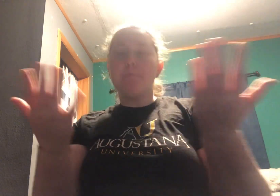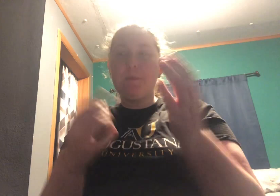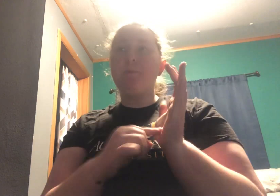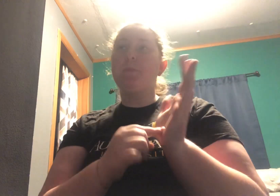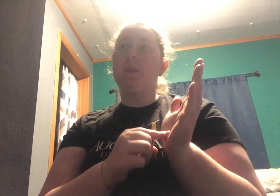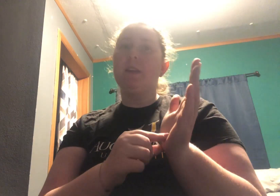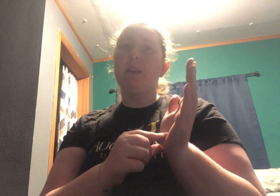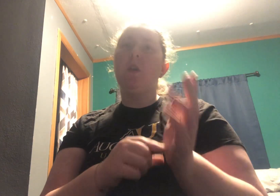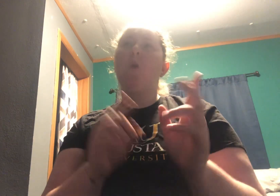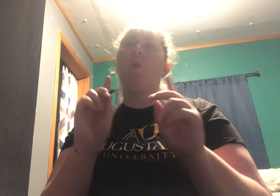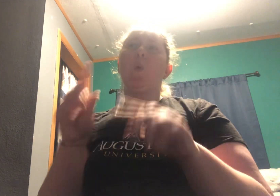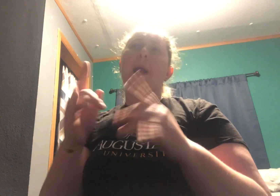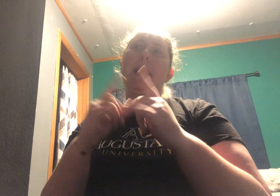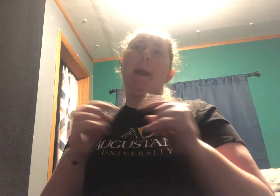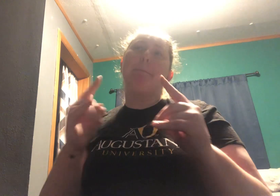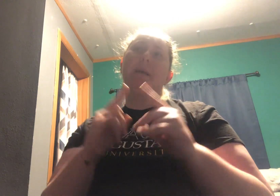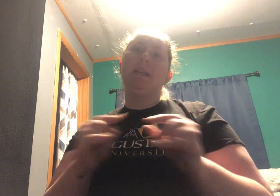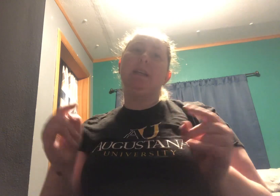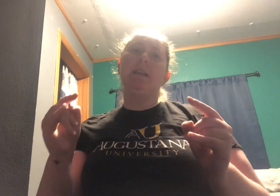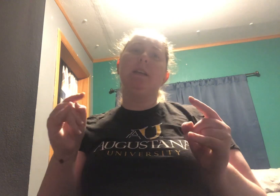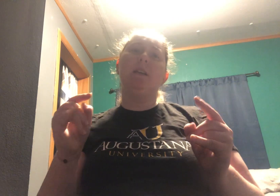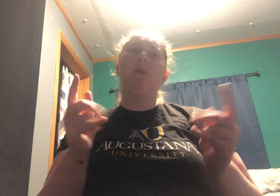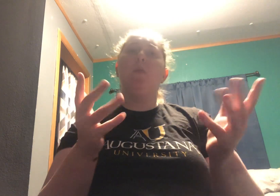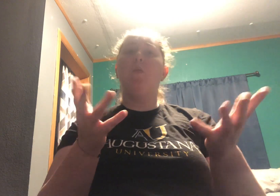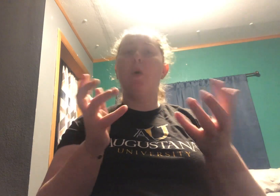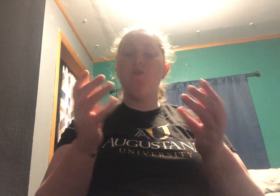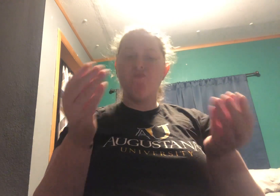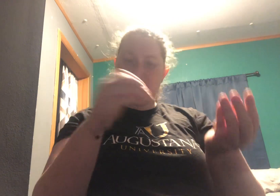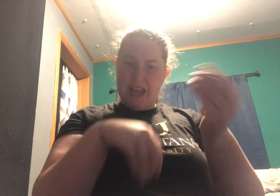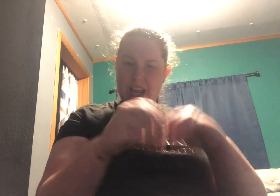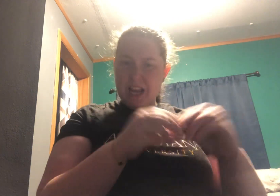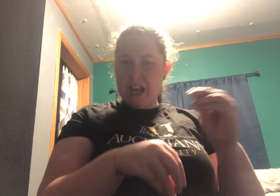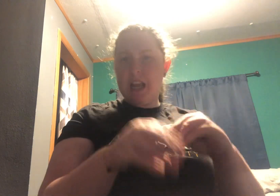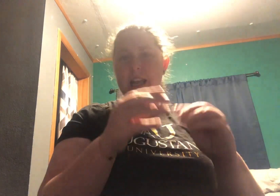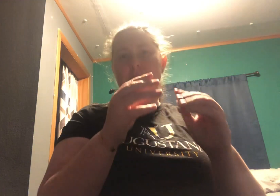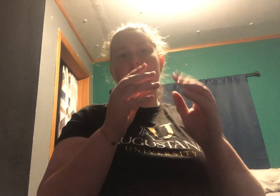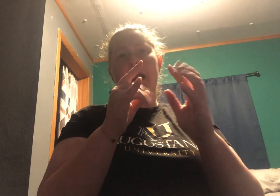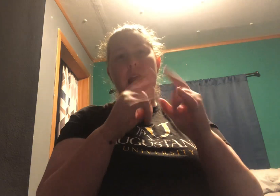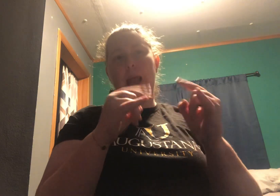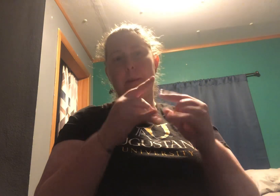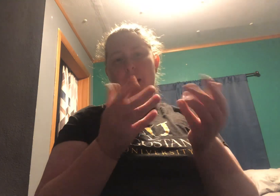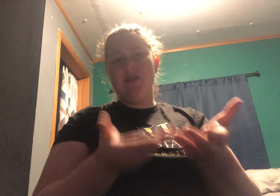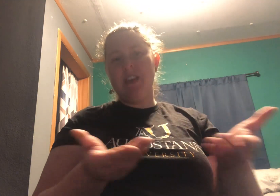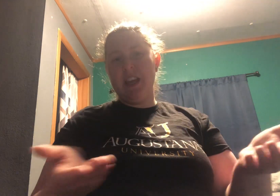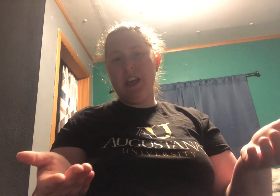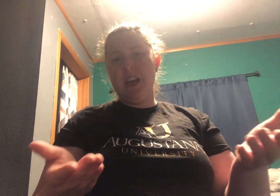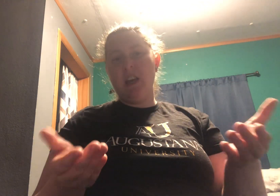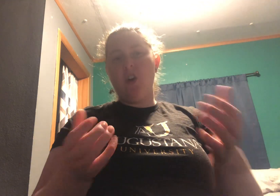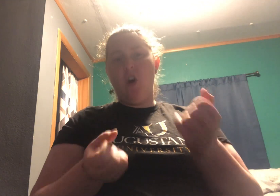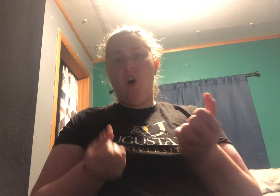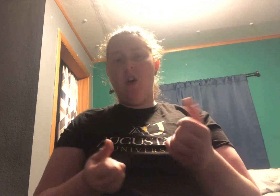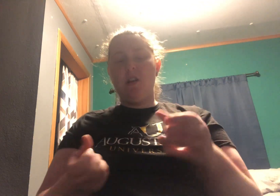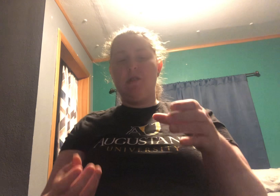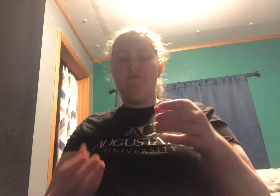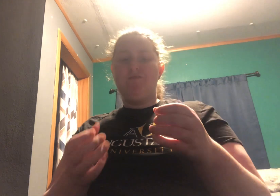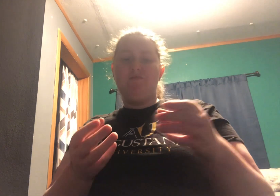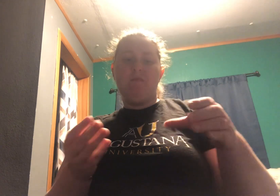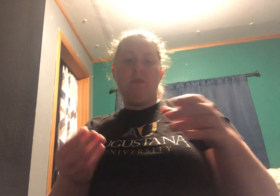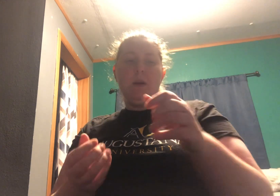going camping. Okay, you want to pack all your camping stuff into your car. Okay, look at all this camping stuff. We have a